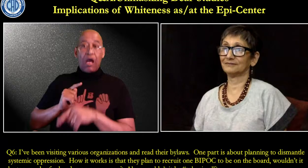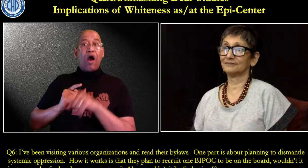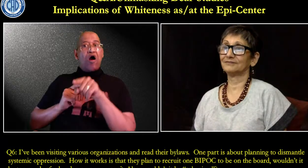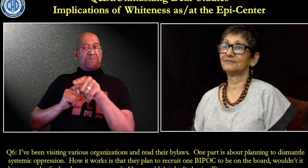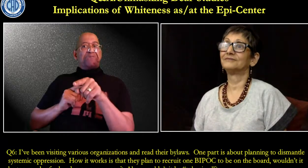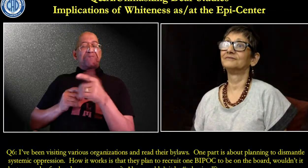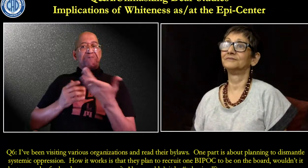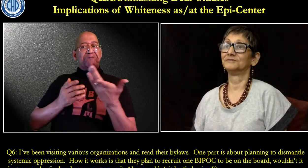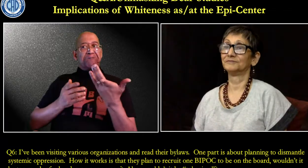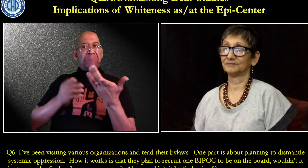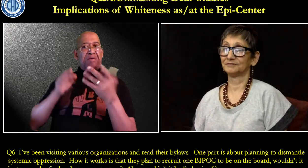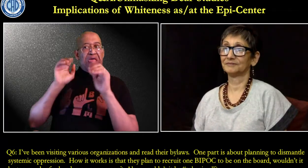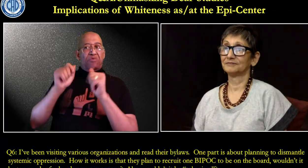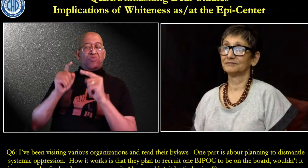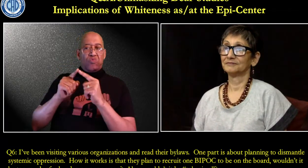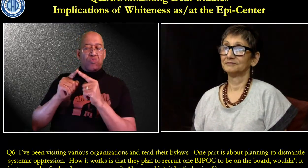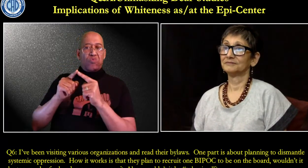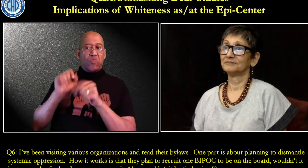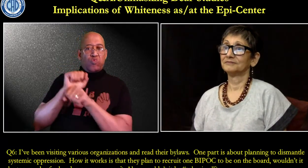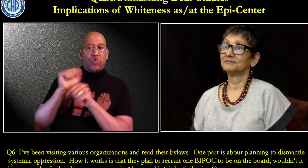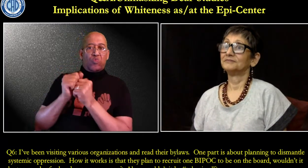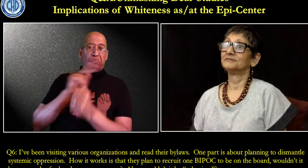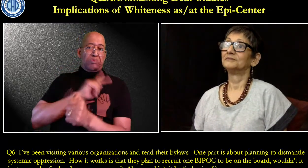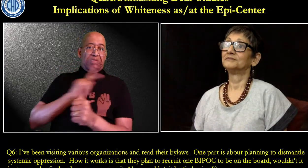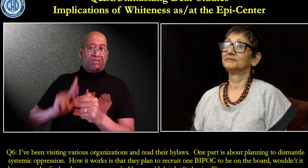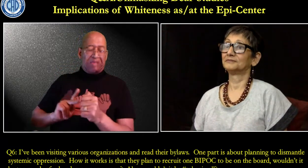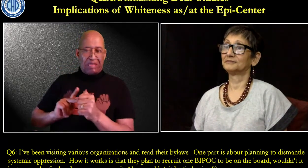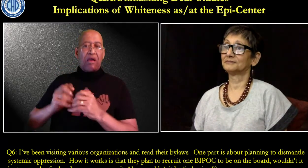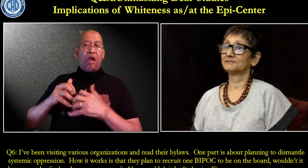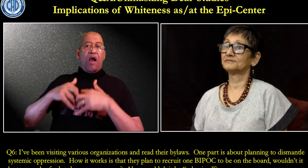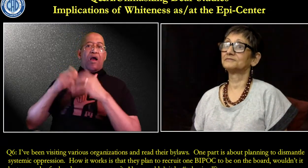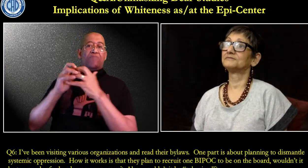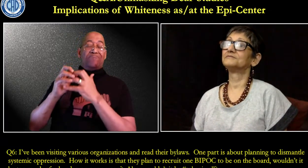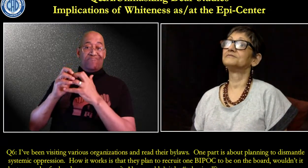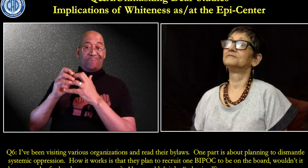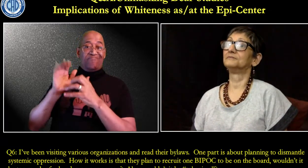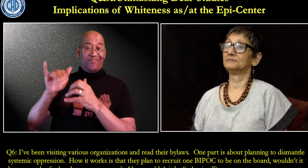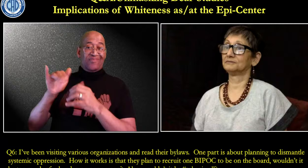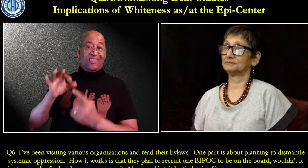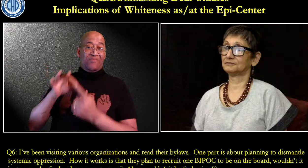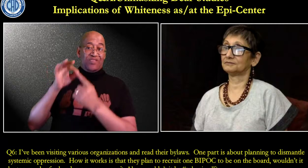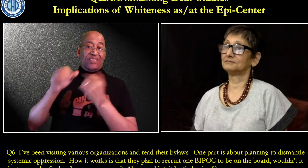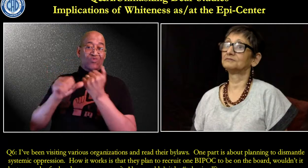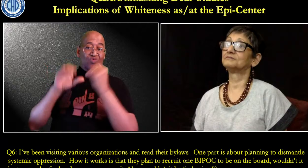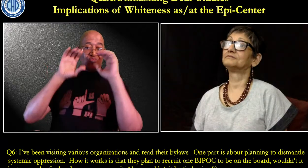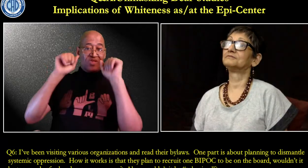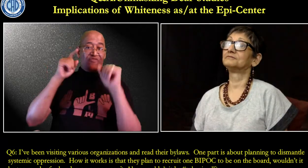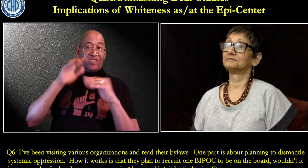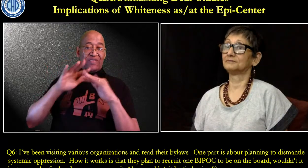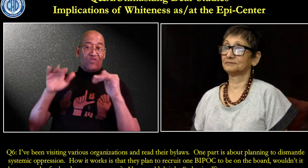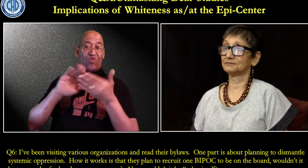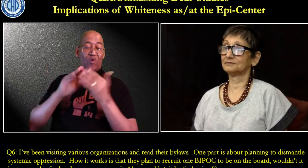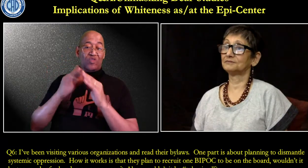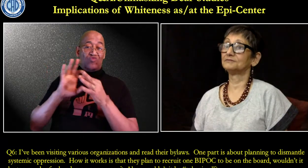Now, Glenn, she was a board member as well. There was an opportunity to work with